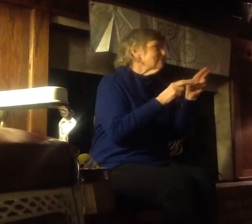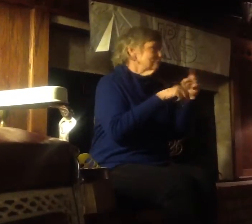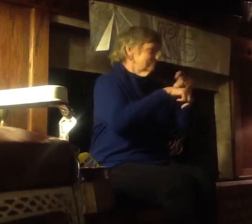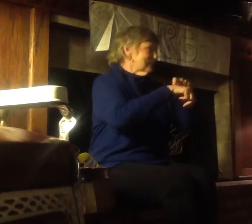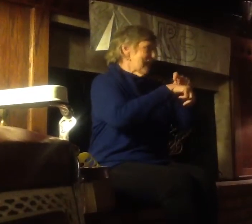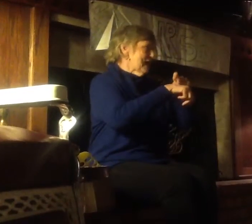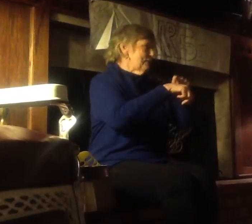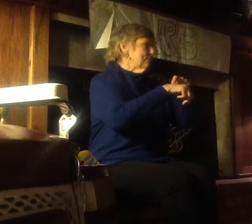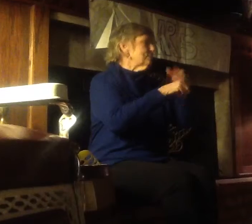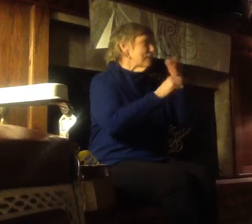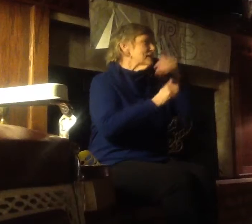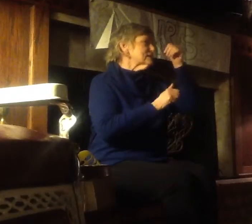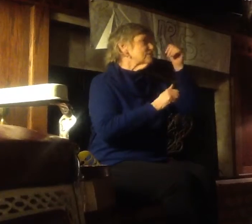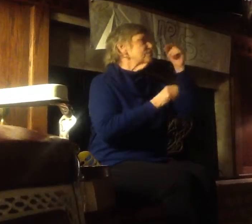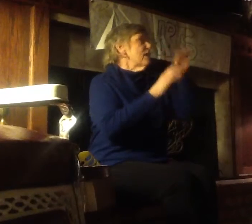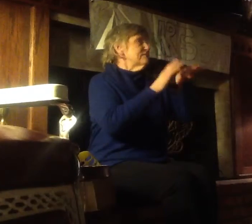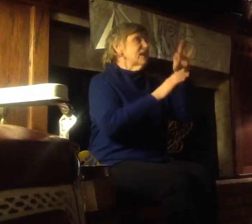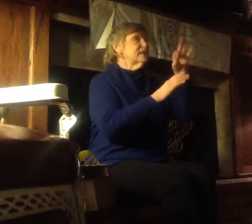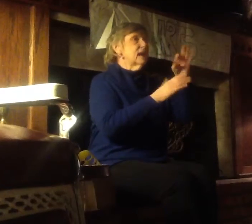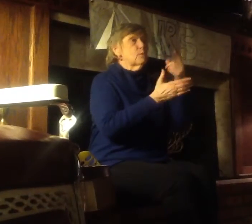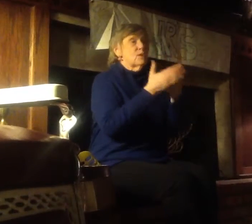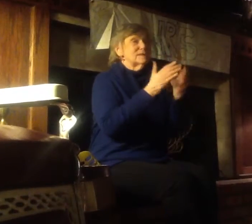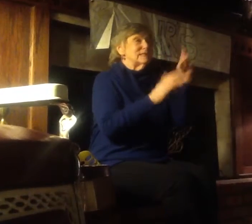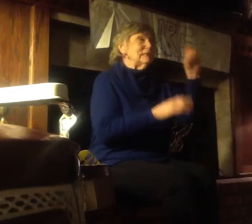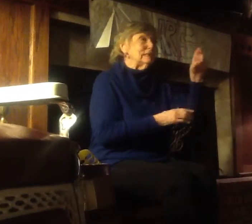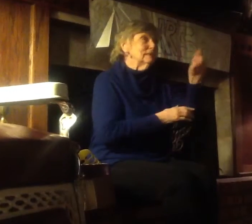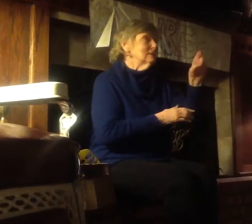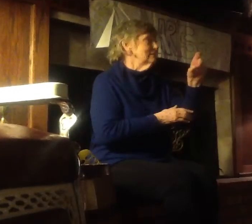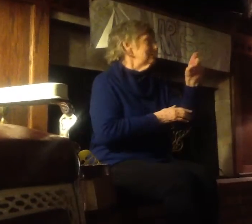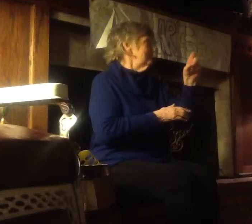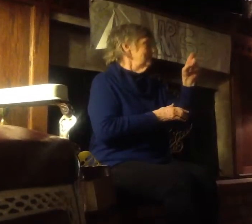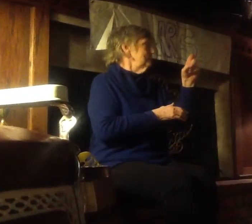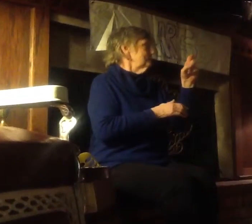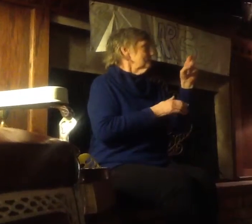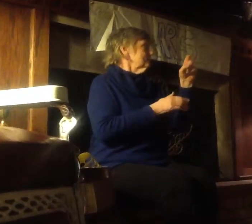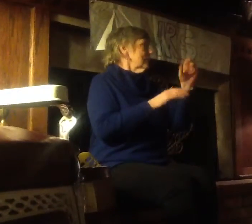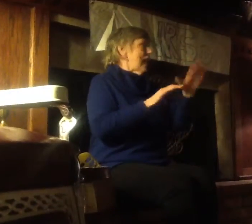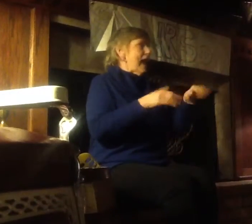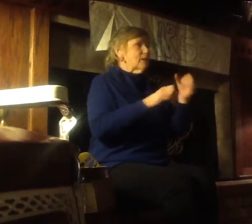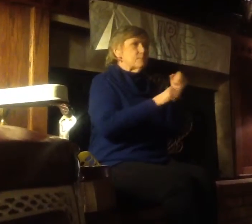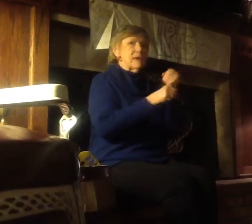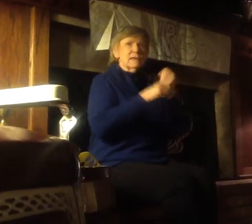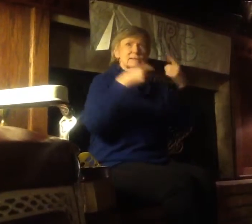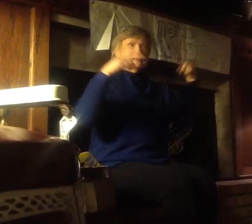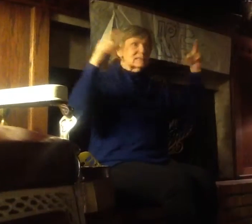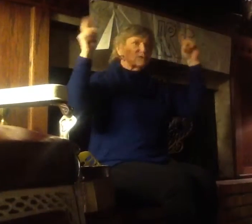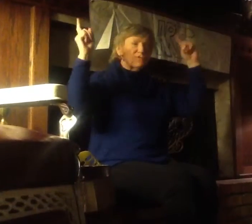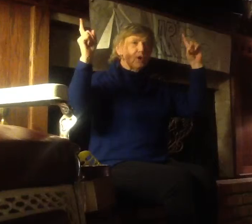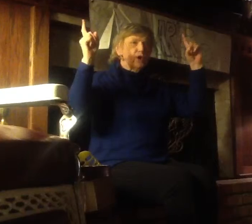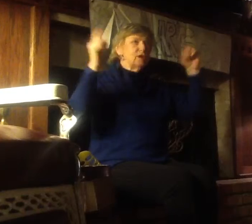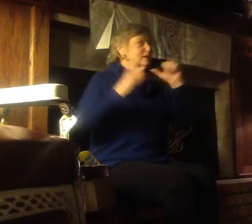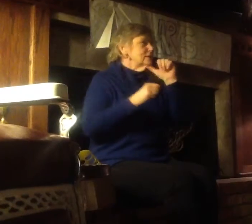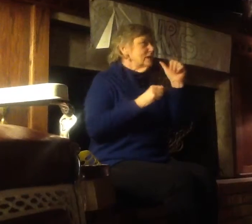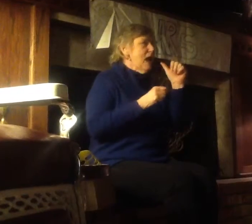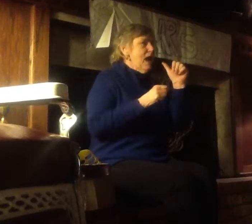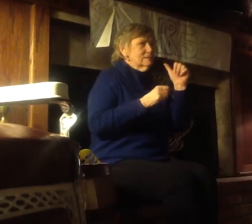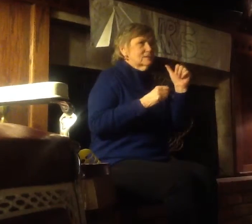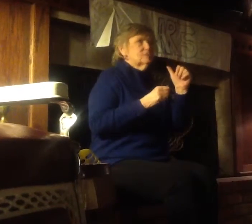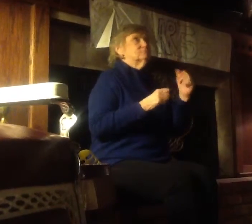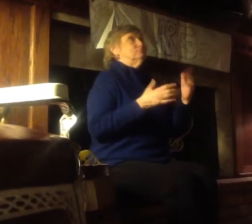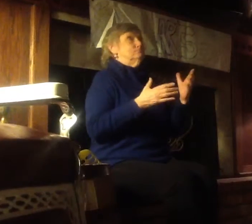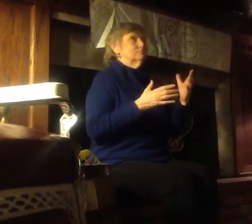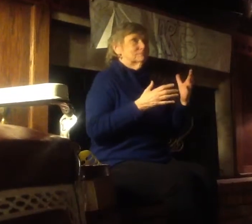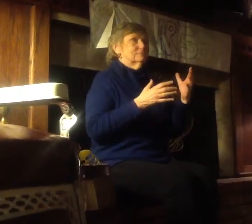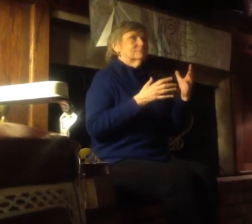Short time, best to find out what's needed, how to make it successful,